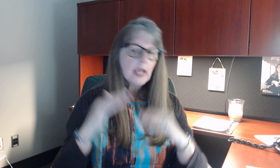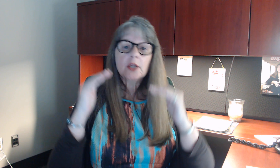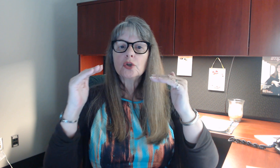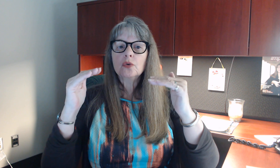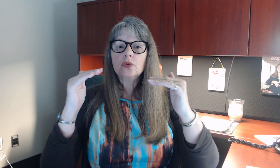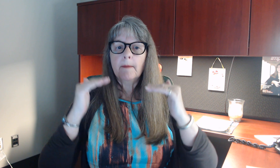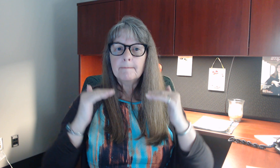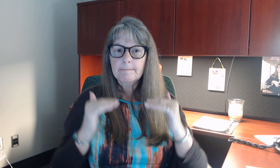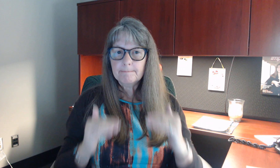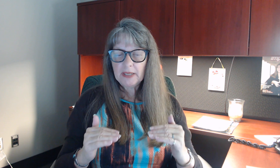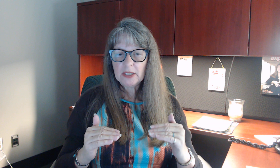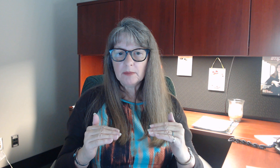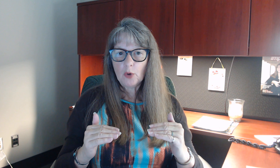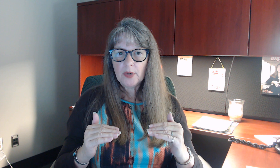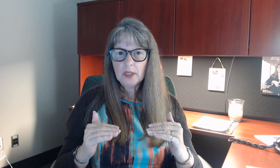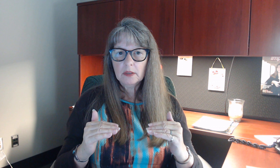To be demoted,